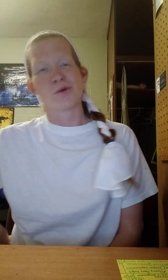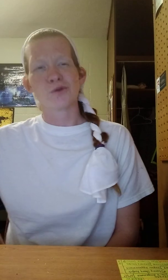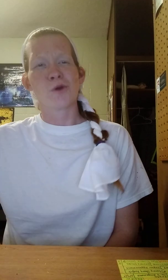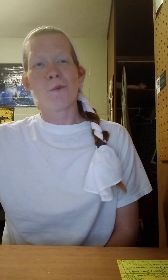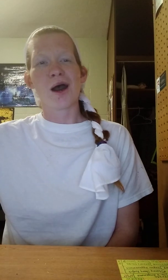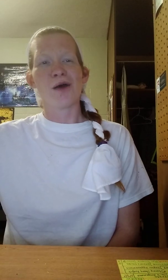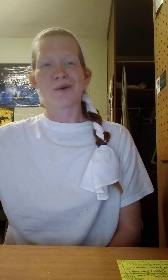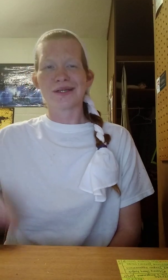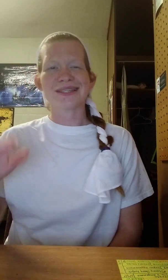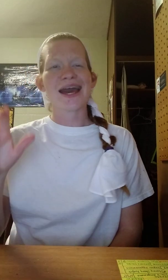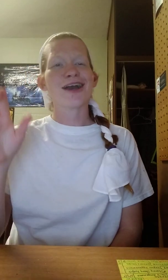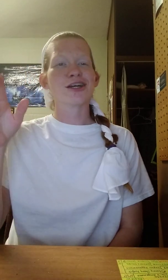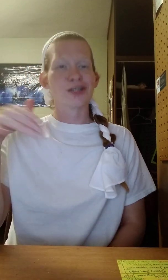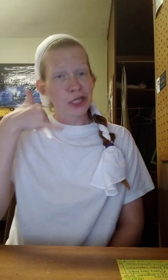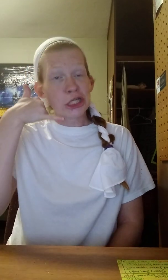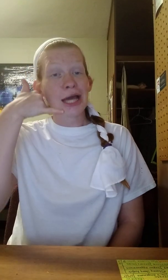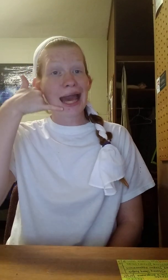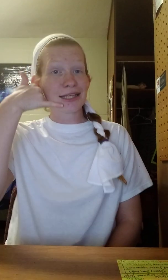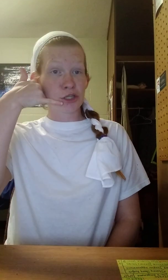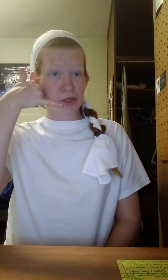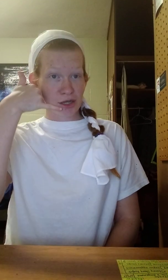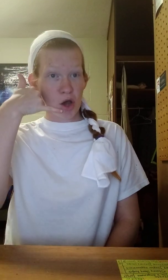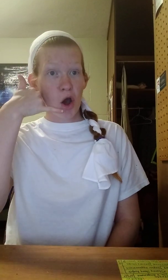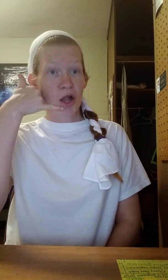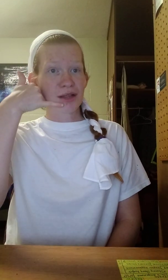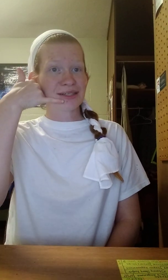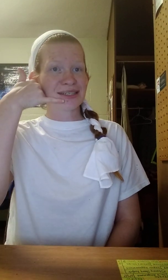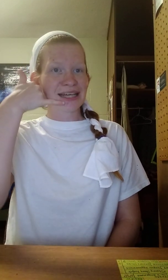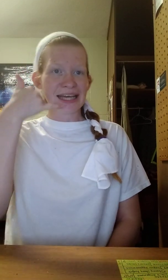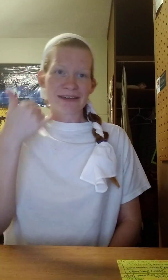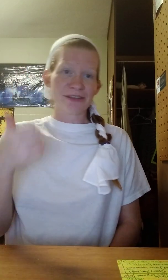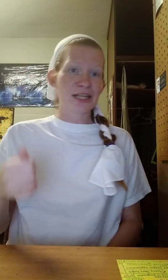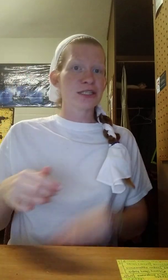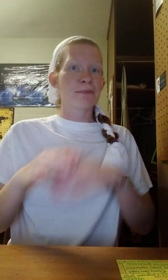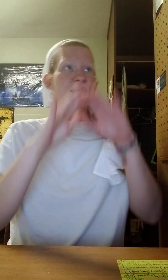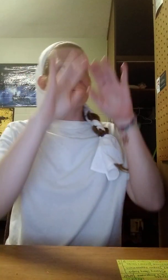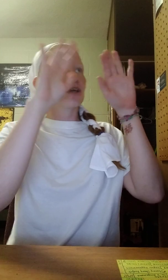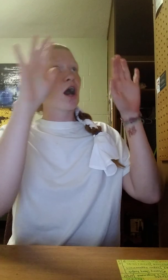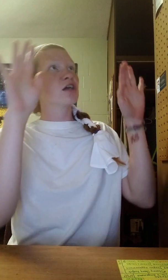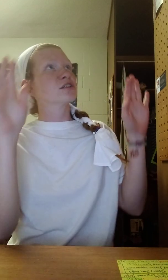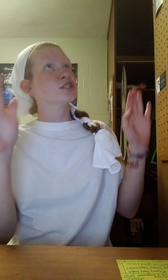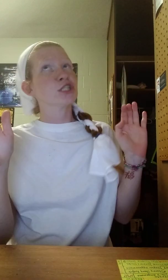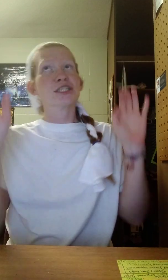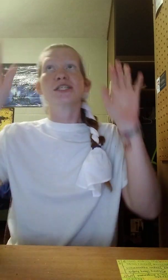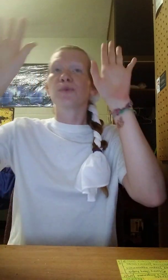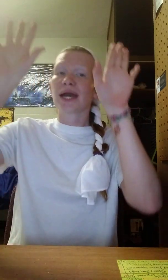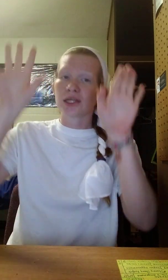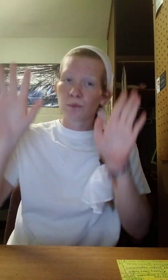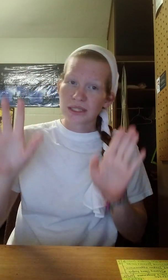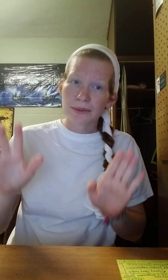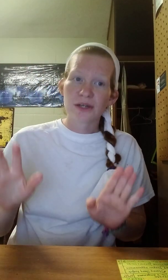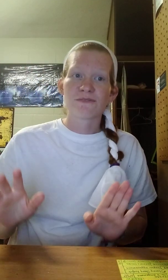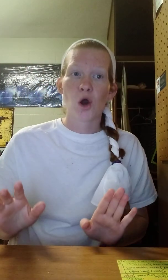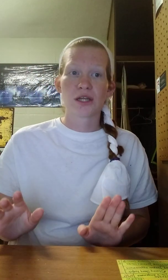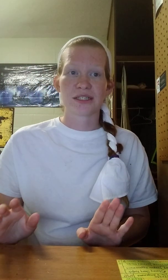Old Noah was there to answer the call. He finished up making the ark just as the rain started falling.